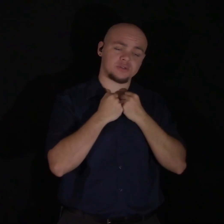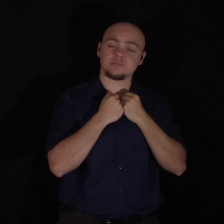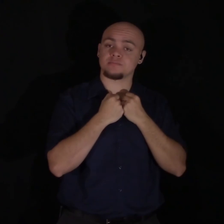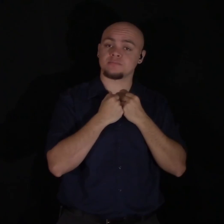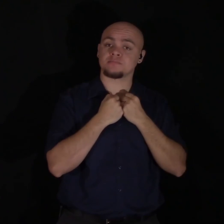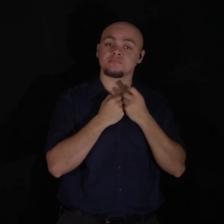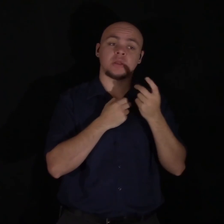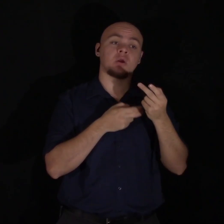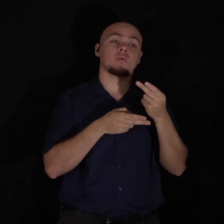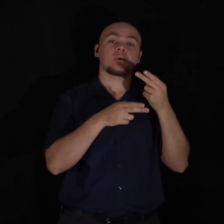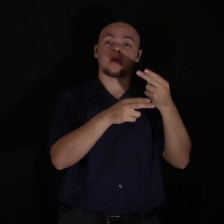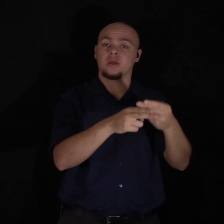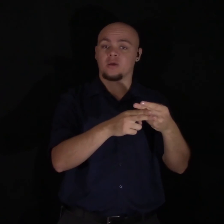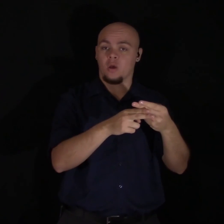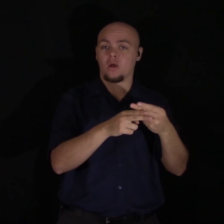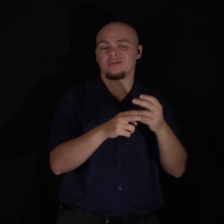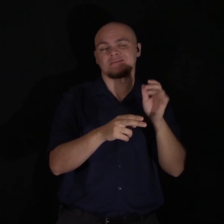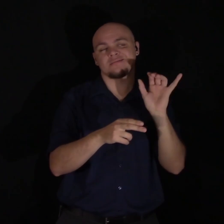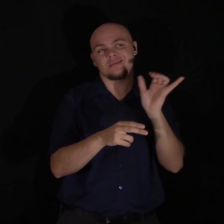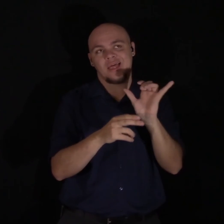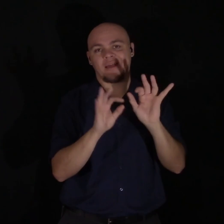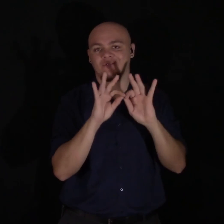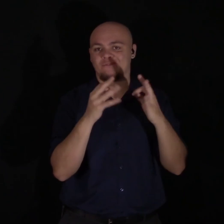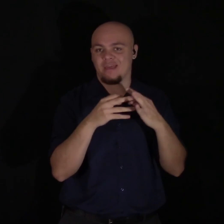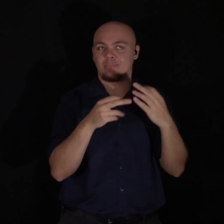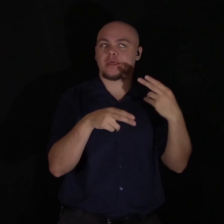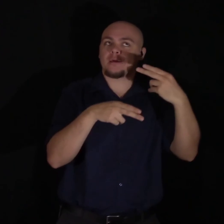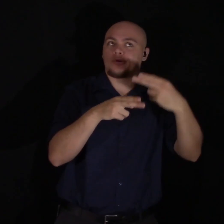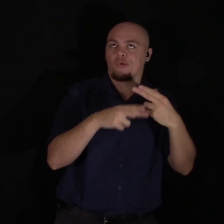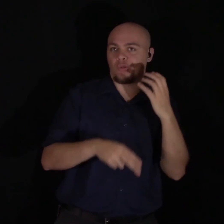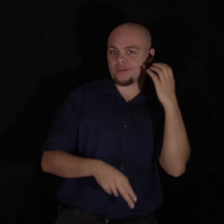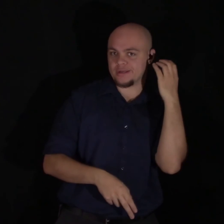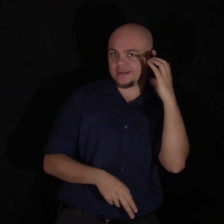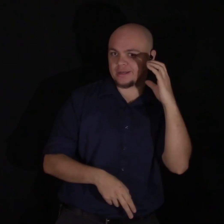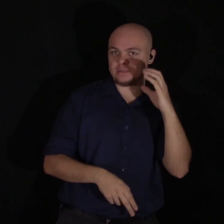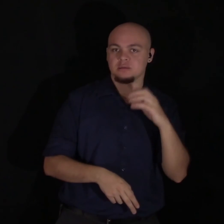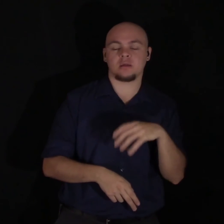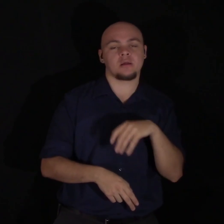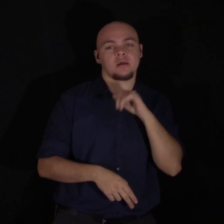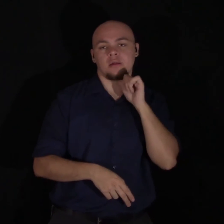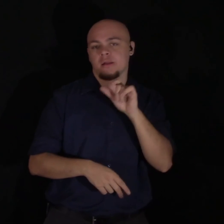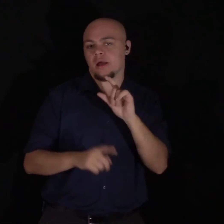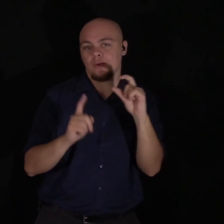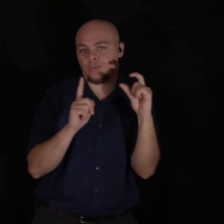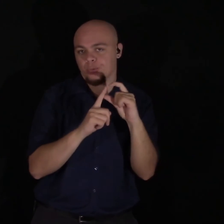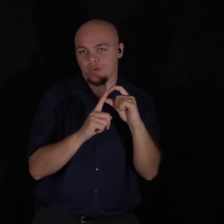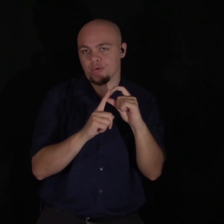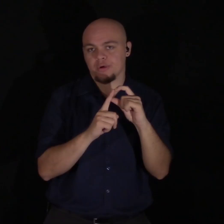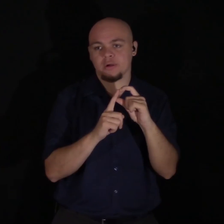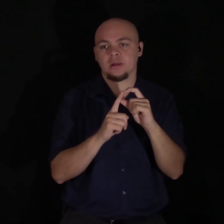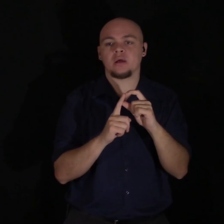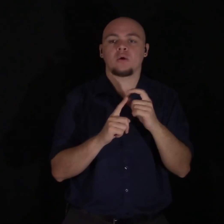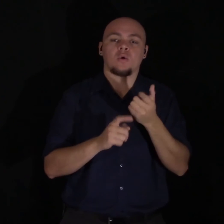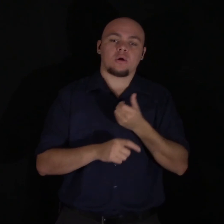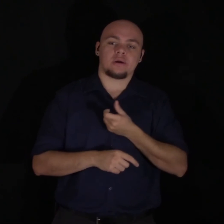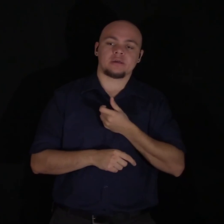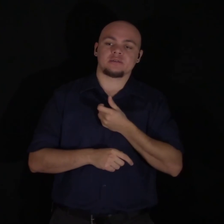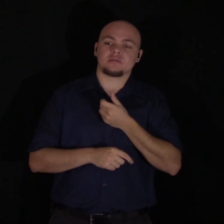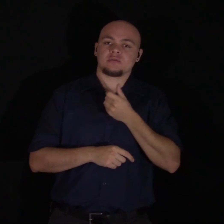other familiarly by the name of cousin. No word, no expression could body forth the kind of relation in